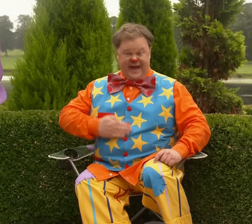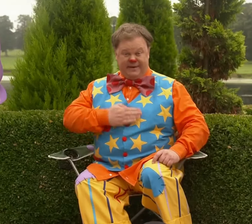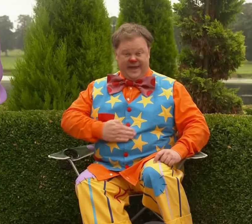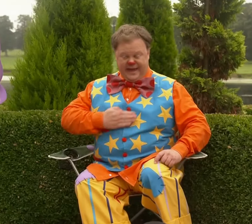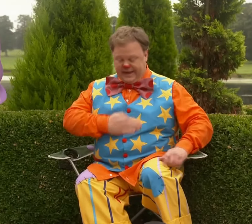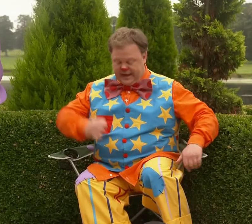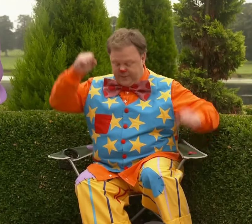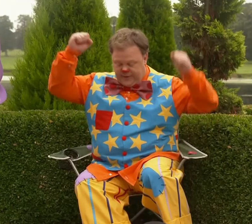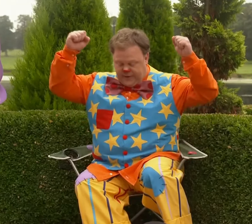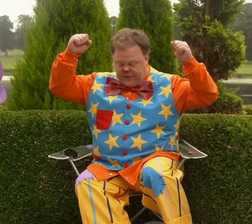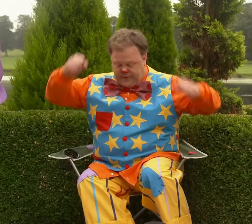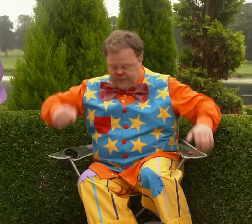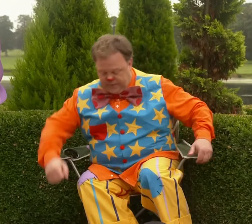yummy. Woohoo!